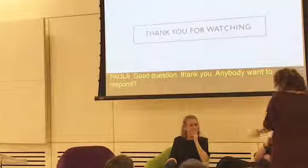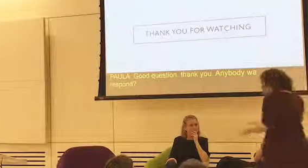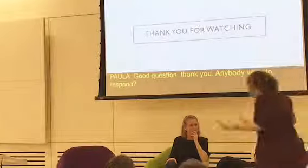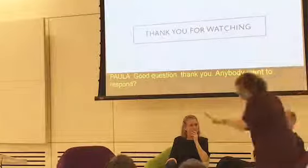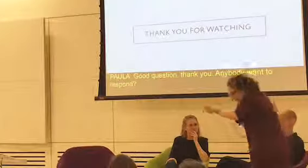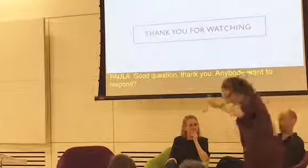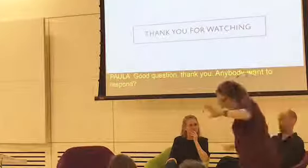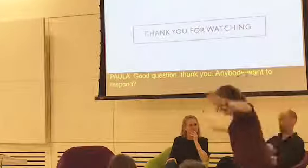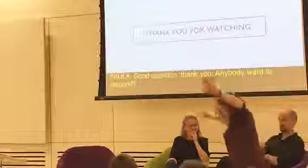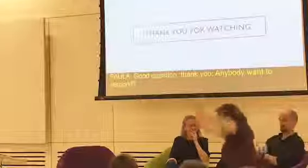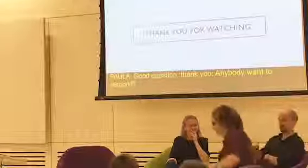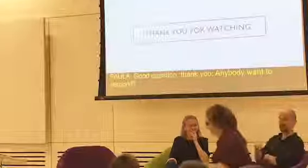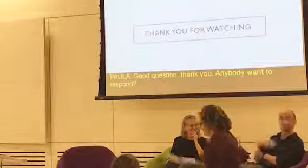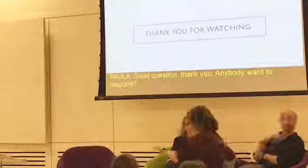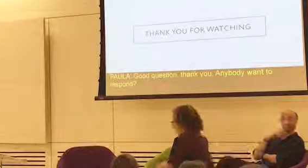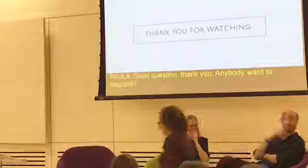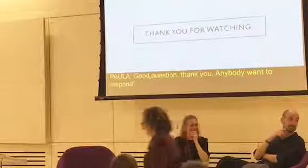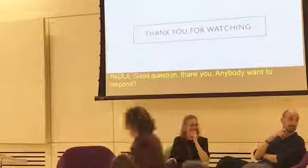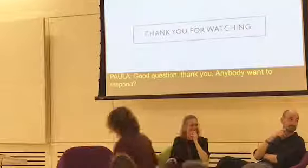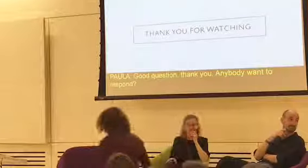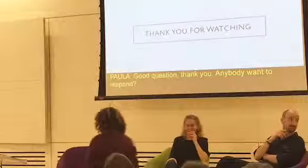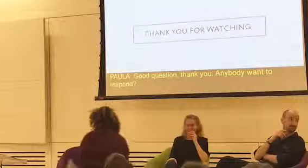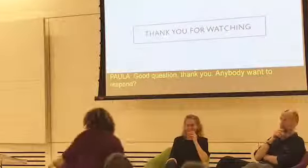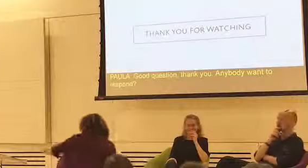Oh, I don't want to fall.